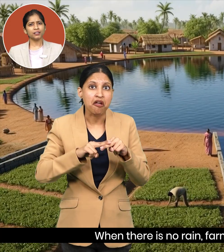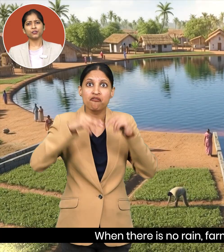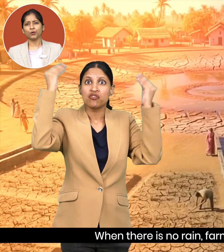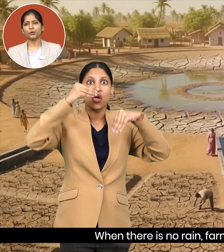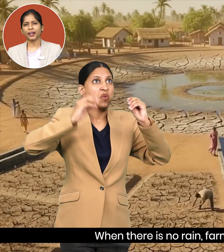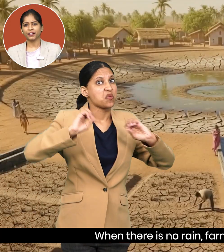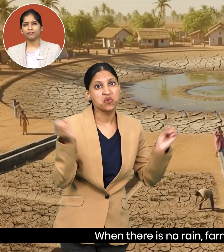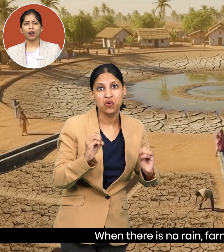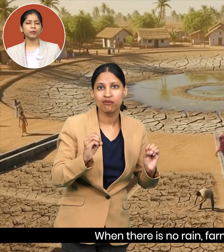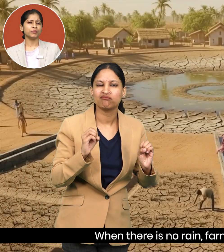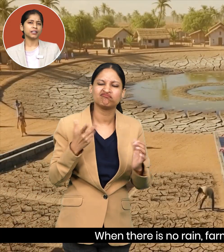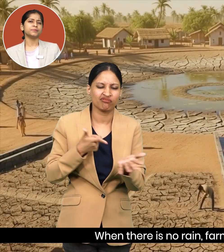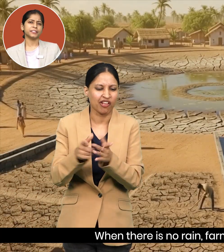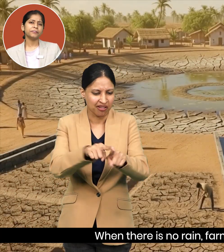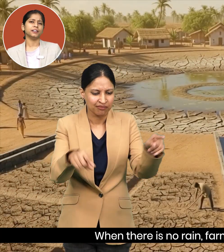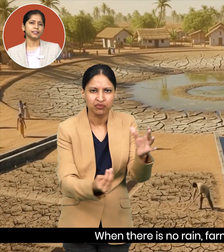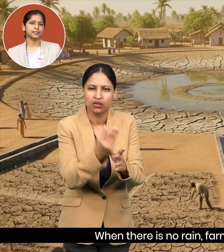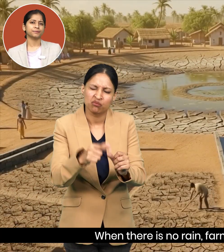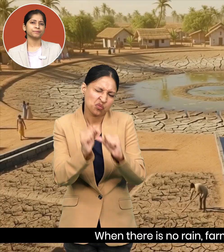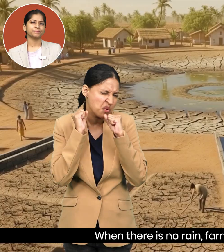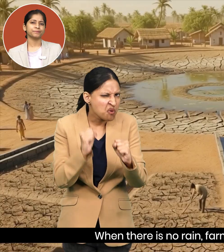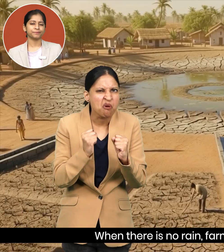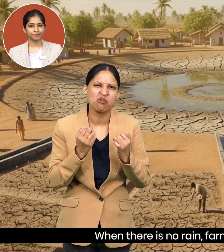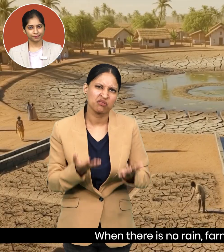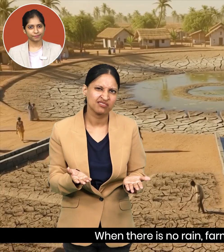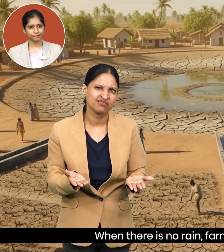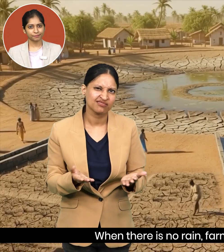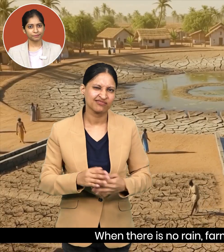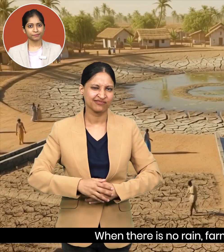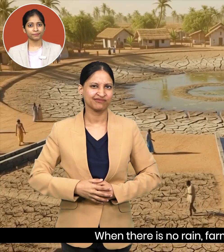When there is no rain, farming becomes difficult.